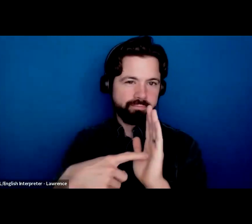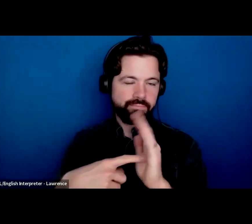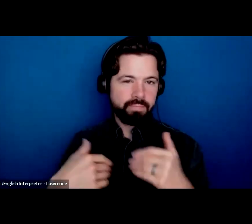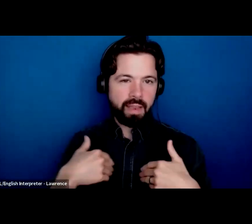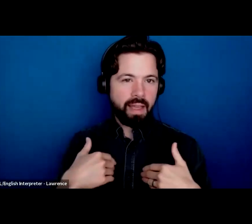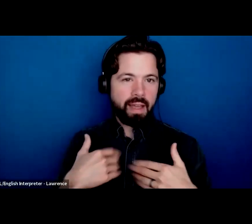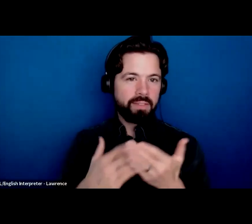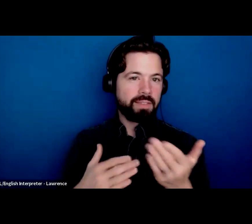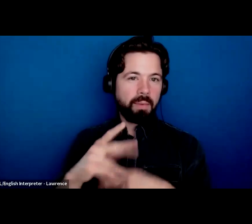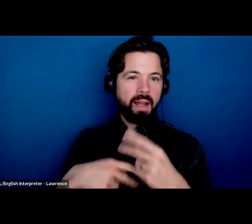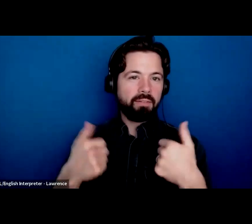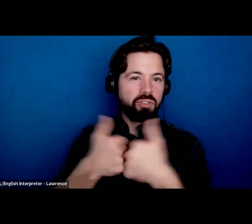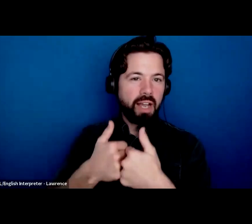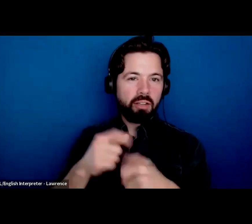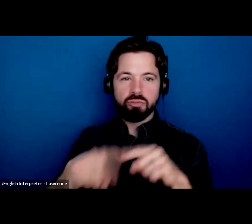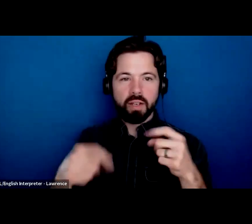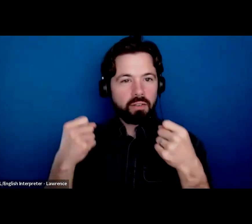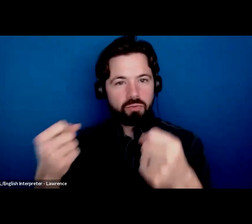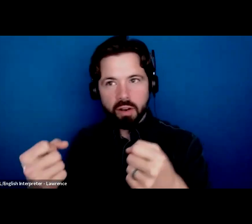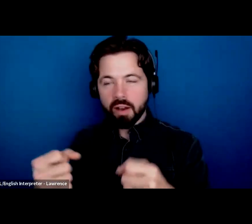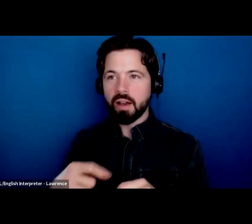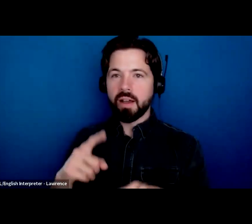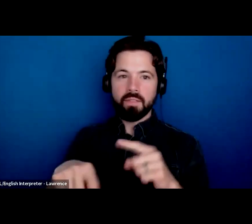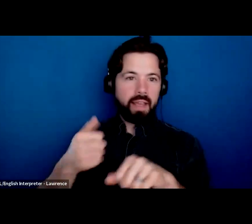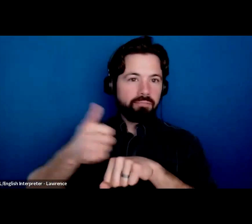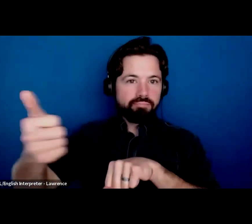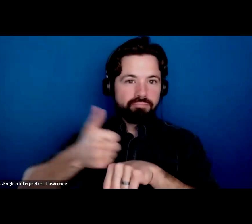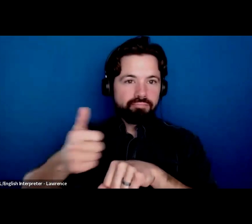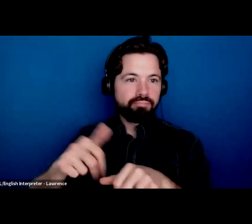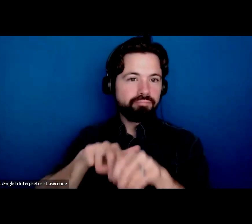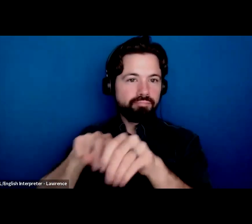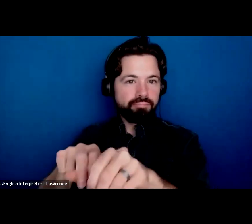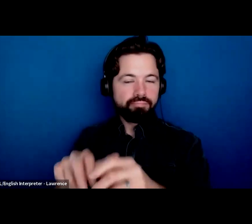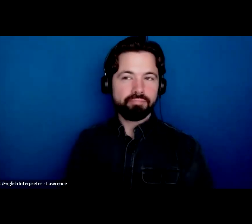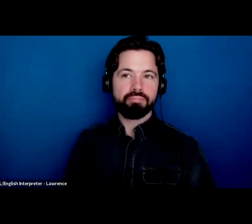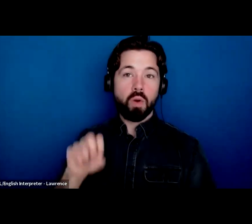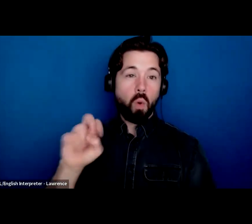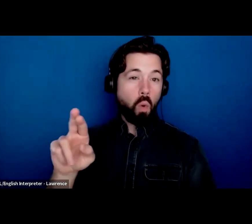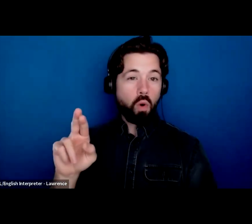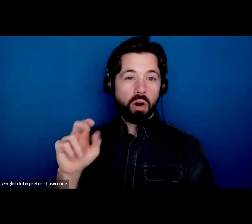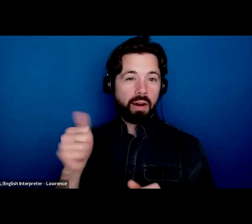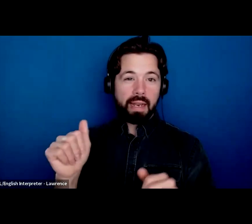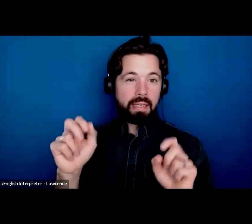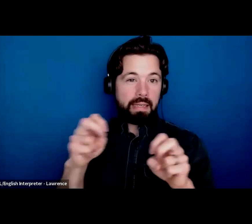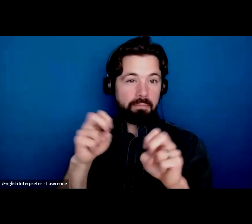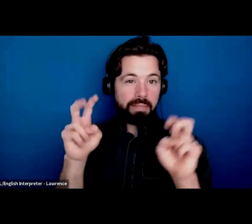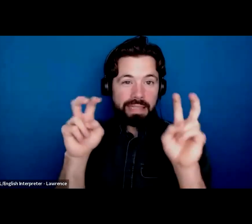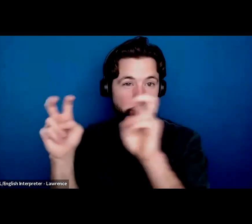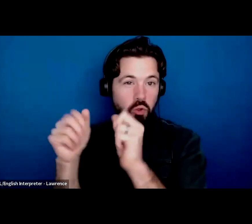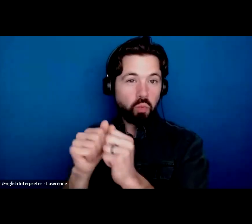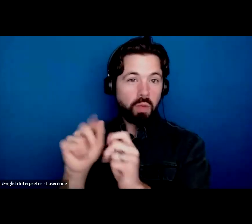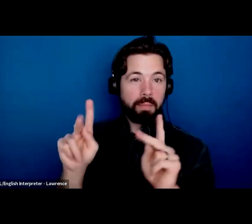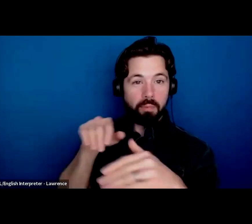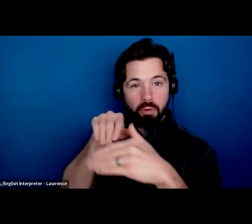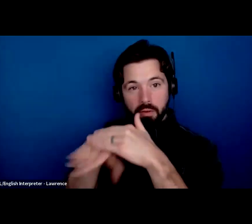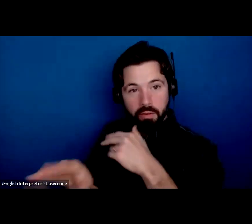challenges being able to drive to a certain place or have issues with individuals possibly coming into your home. So there was a lively discussion about